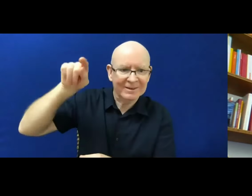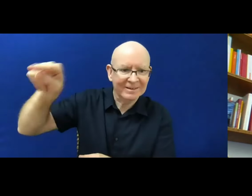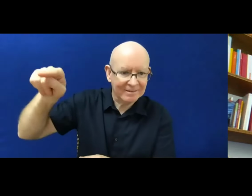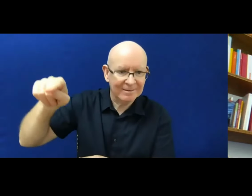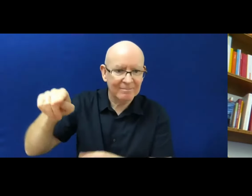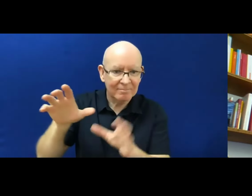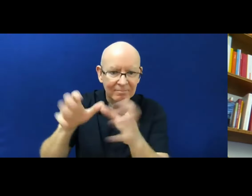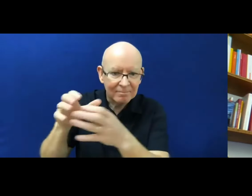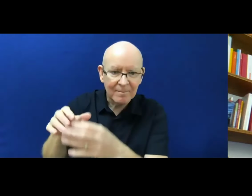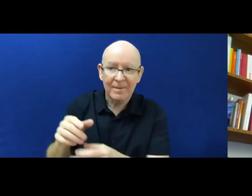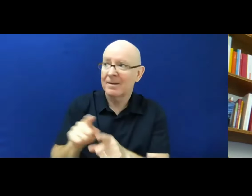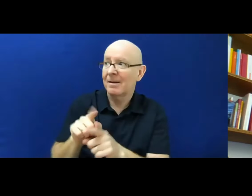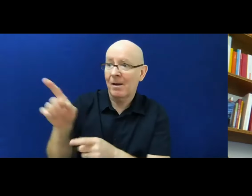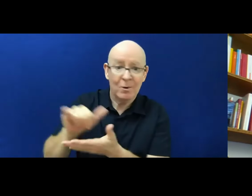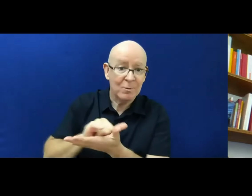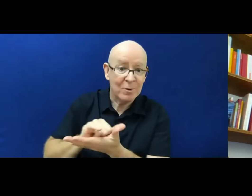think that was